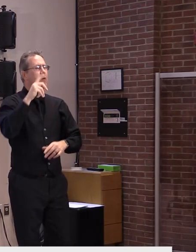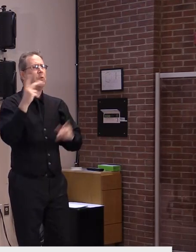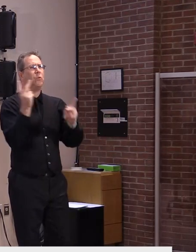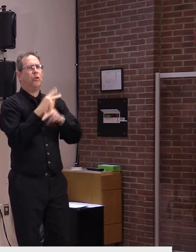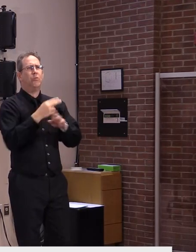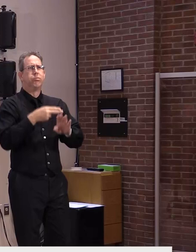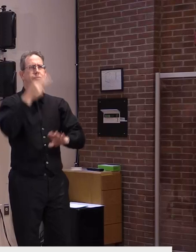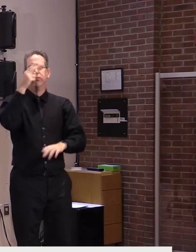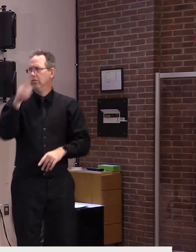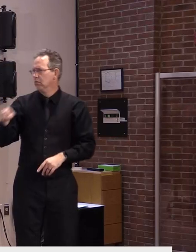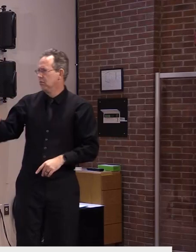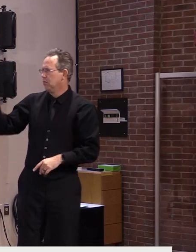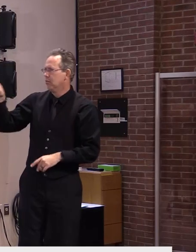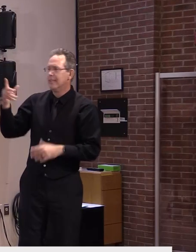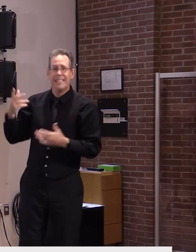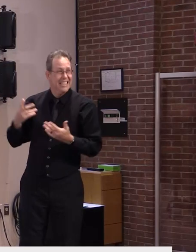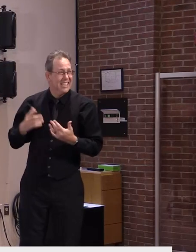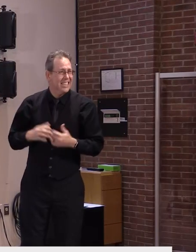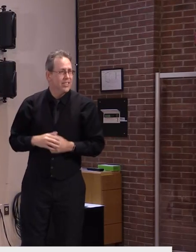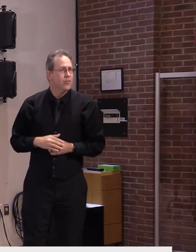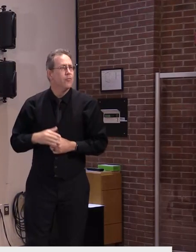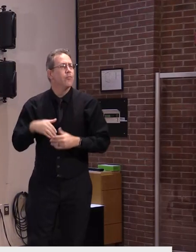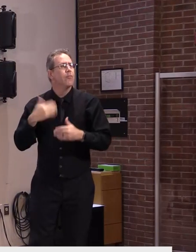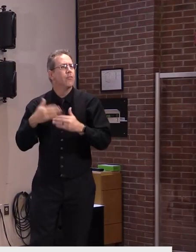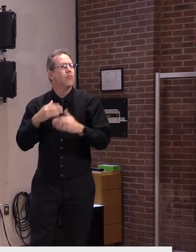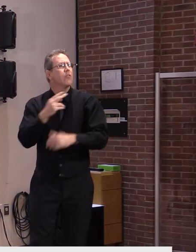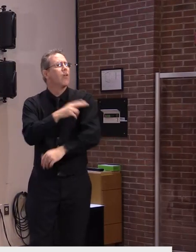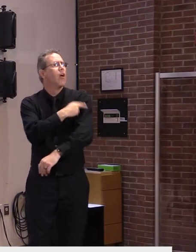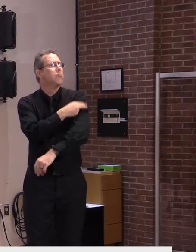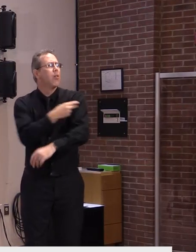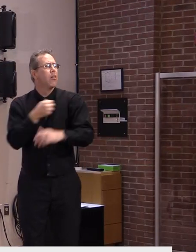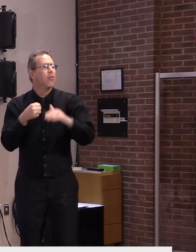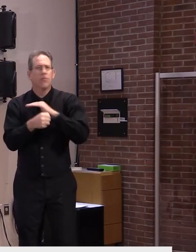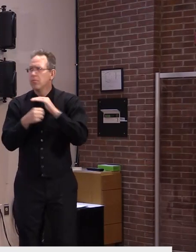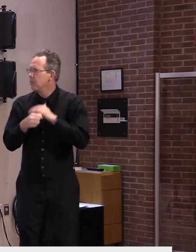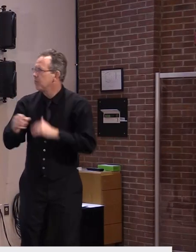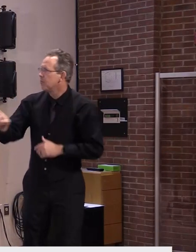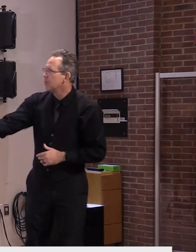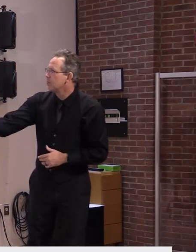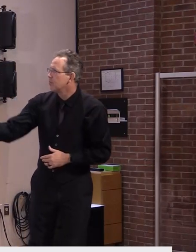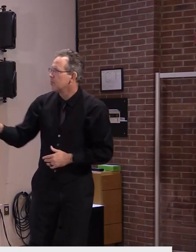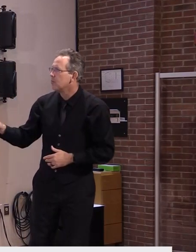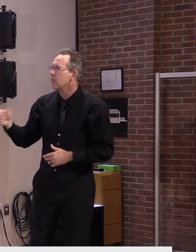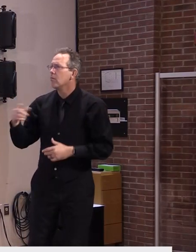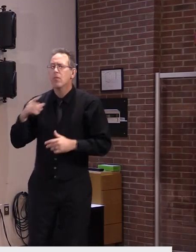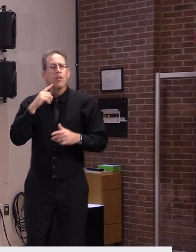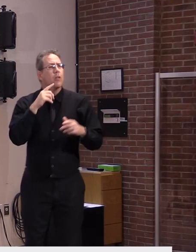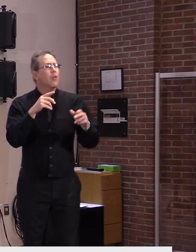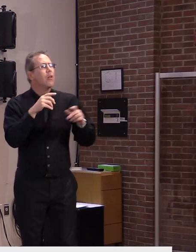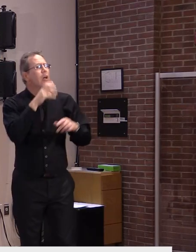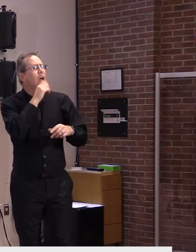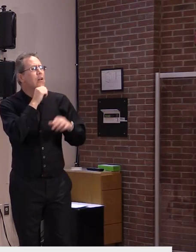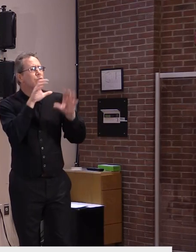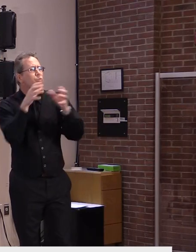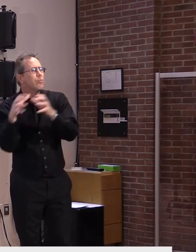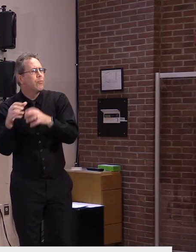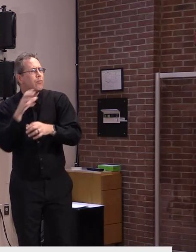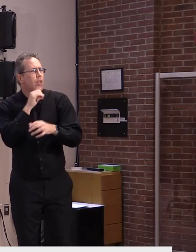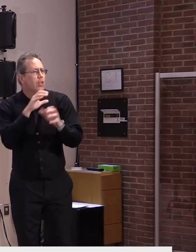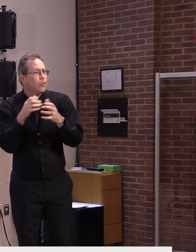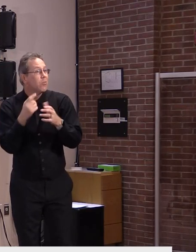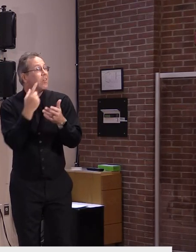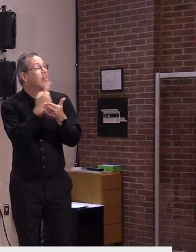the hospitalization rates, this was something, again, that gave us encouragement last week. We saw the admissions going down, particularly among